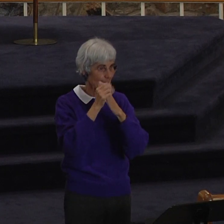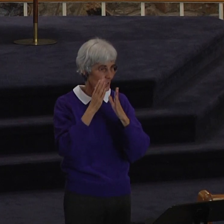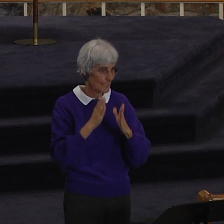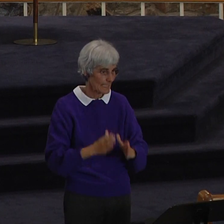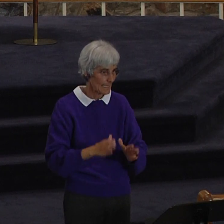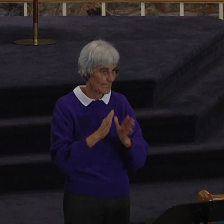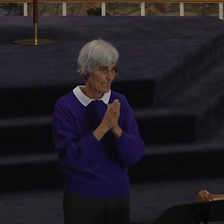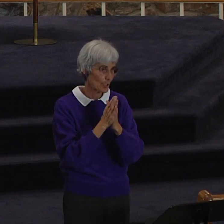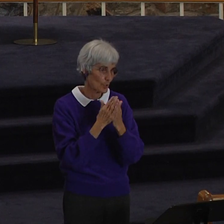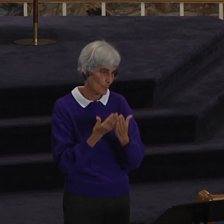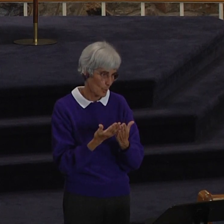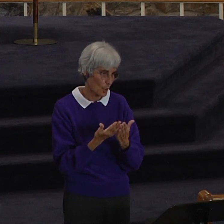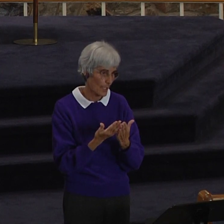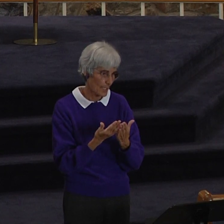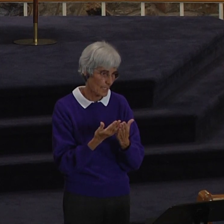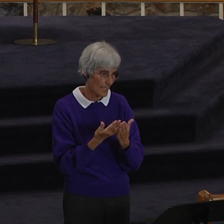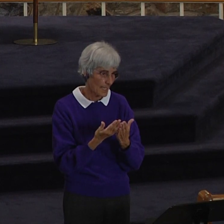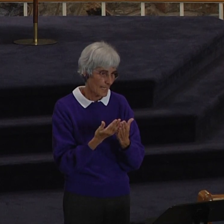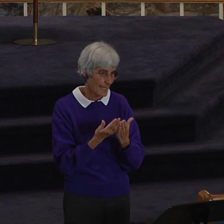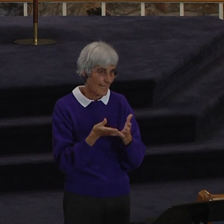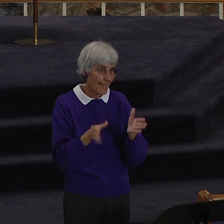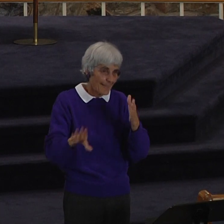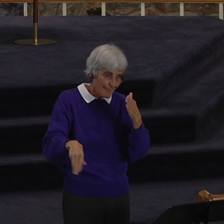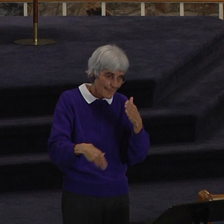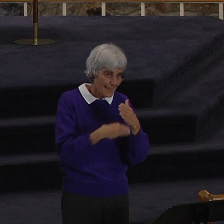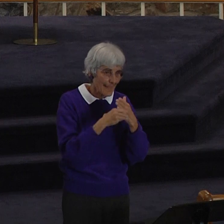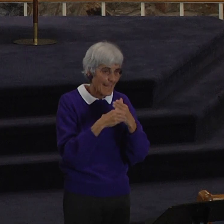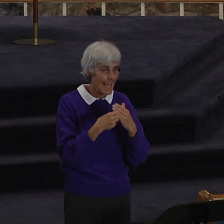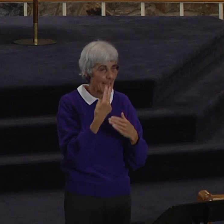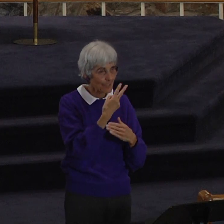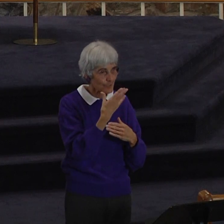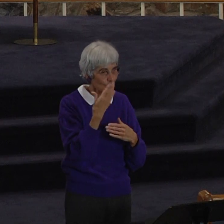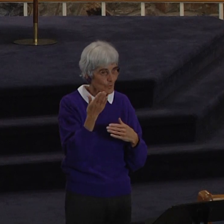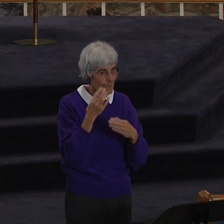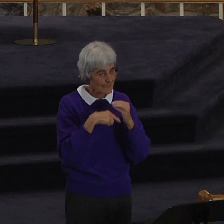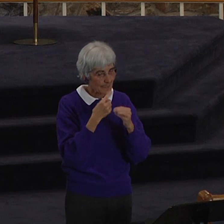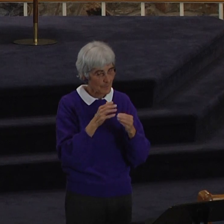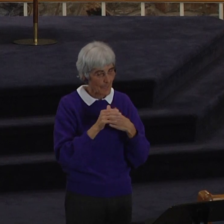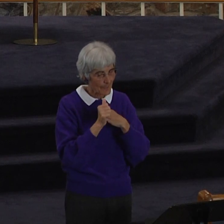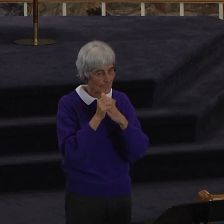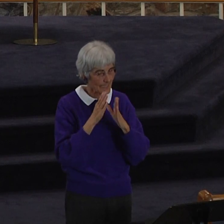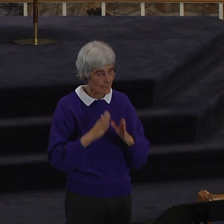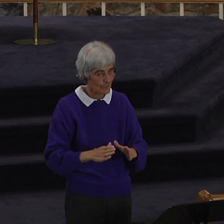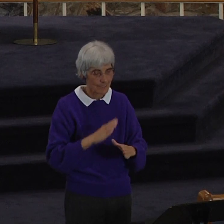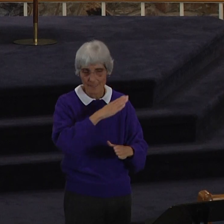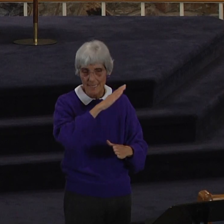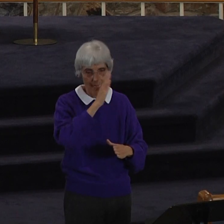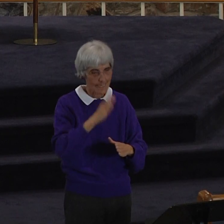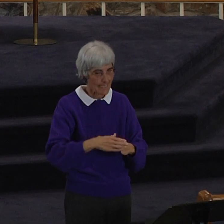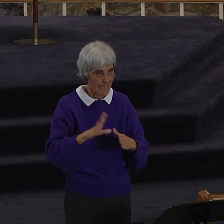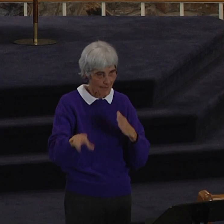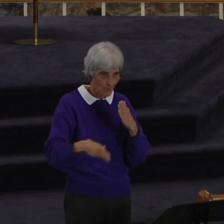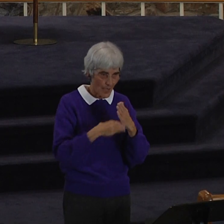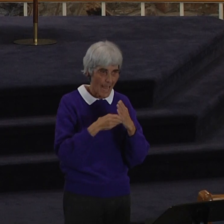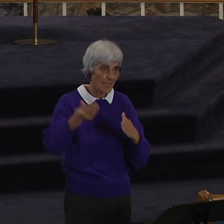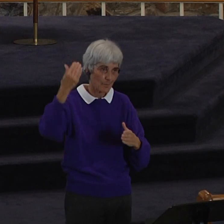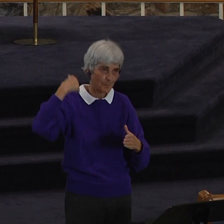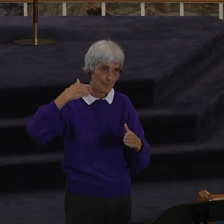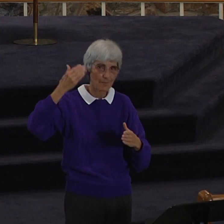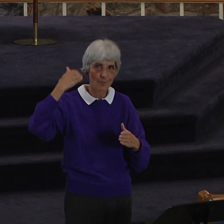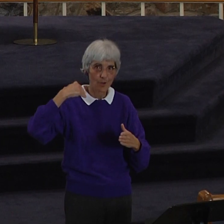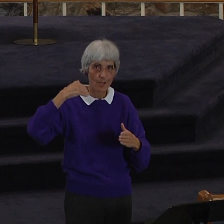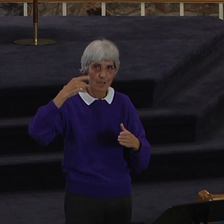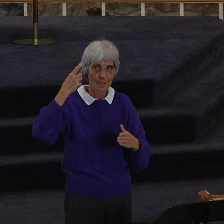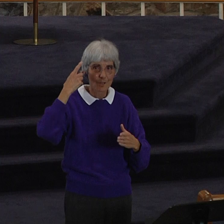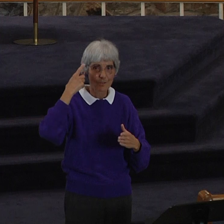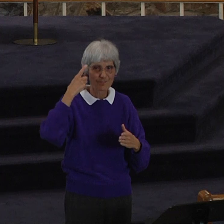leadership doctrine, and they added two traits of leadership that had not been talked about